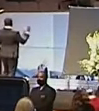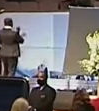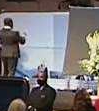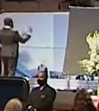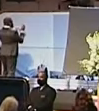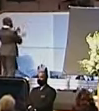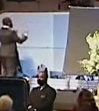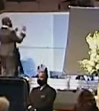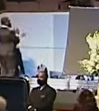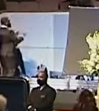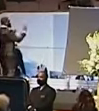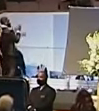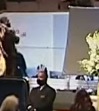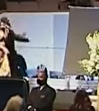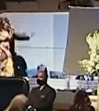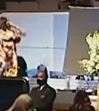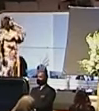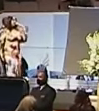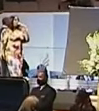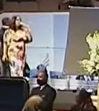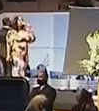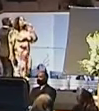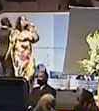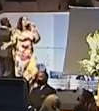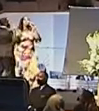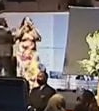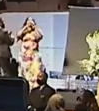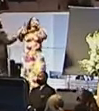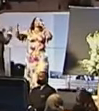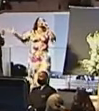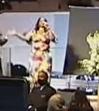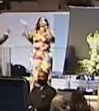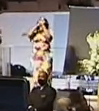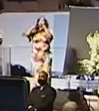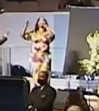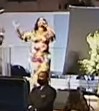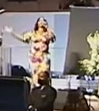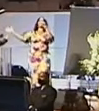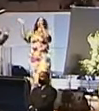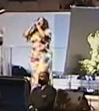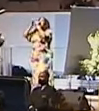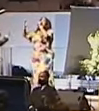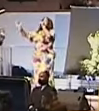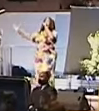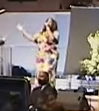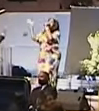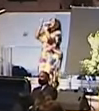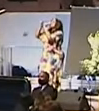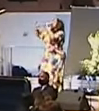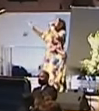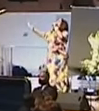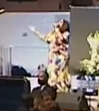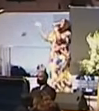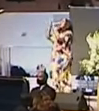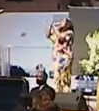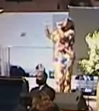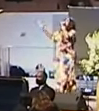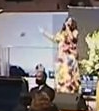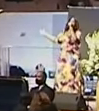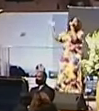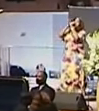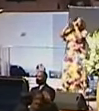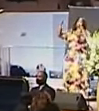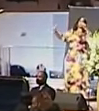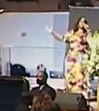Come on. If you know this is a celebration of life for George Floyd, can I get you to just clap your hands like this? Everybody, come on.